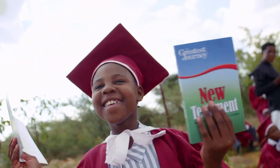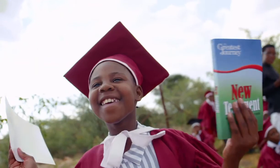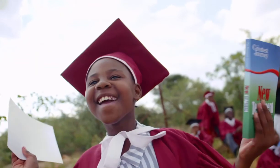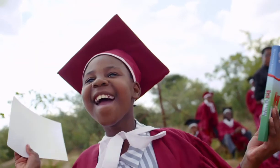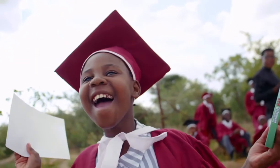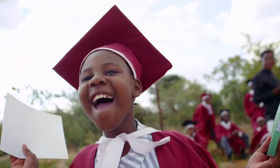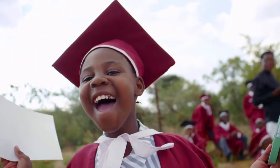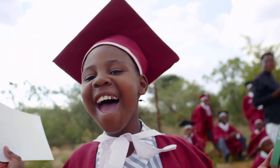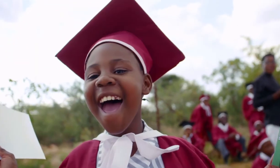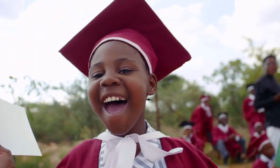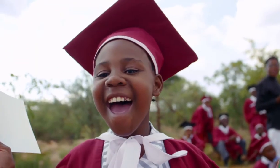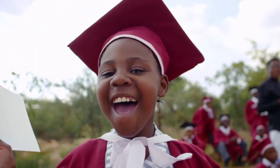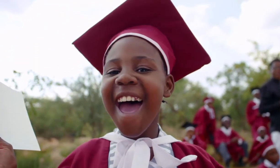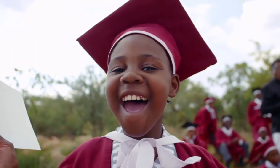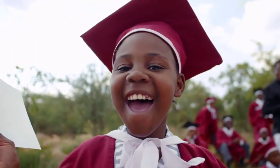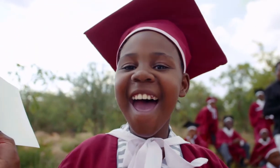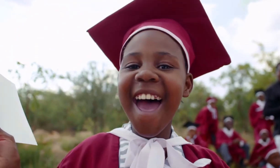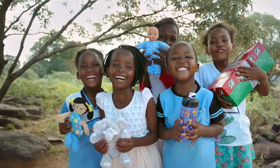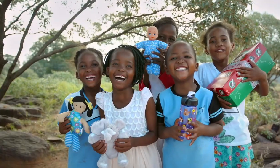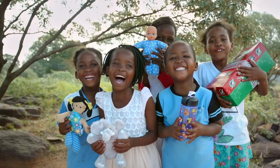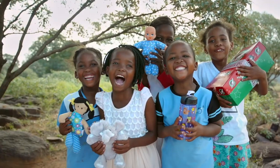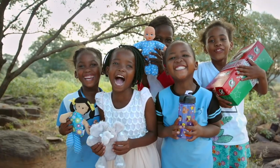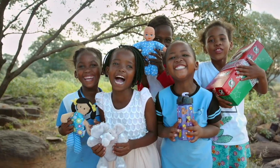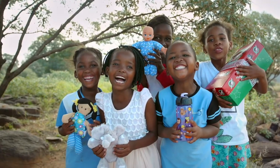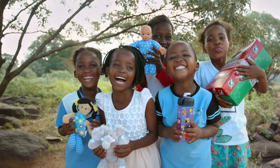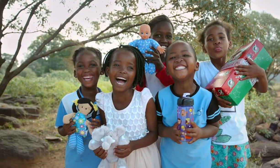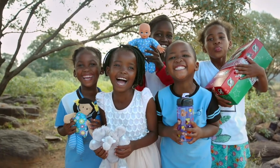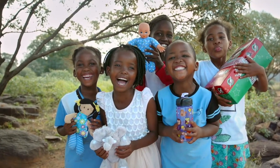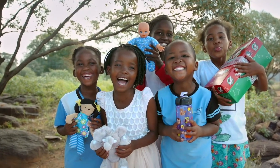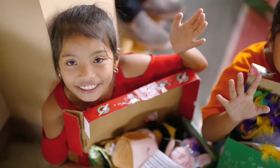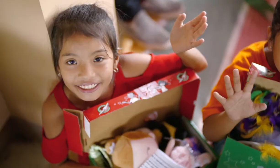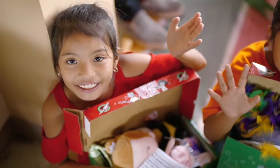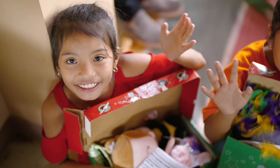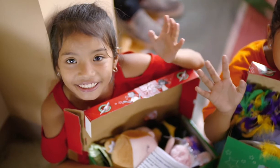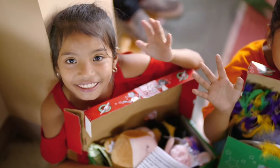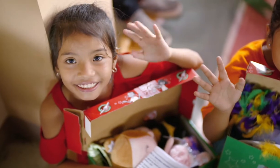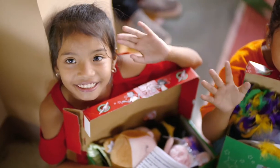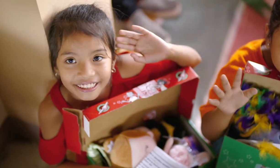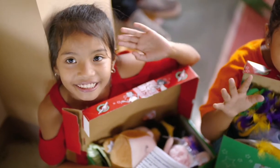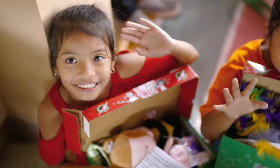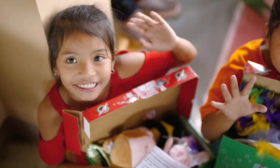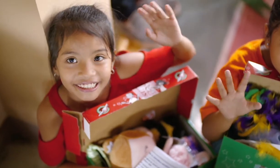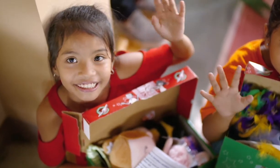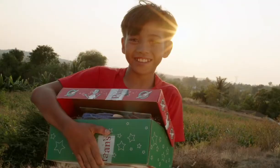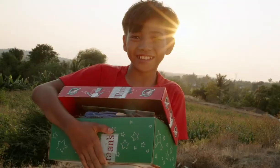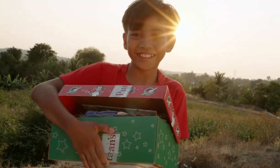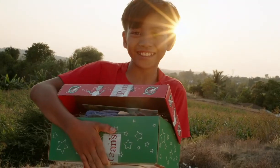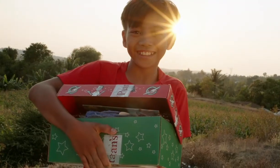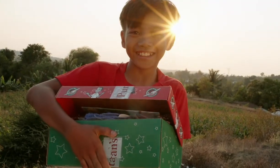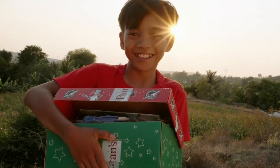greatly. Thank you for praying. Thank you for giving. God will bless. And God will use your gift to touch the life of a child and